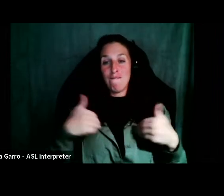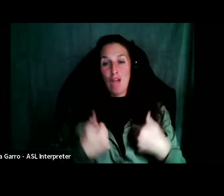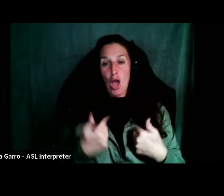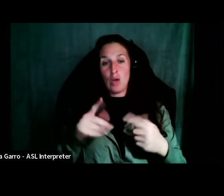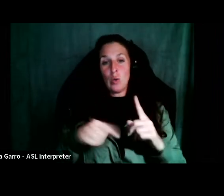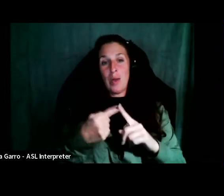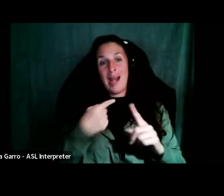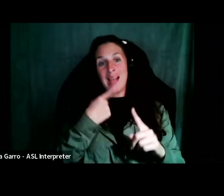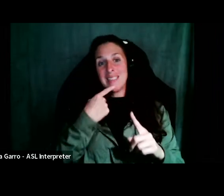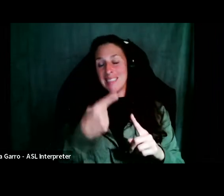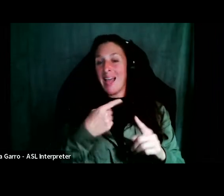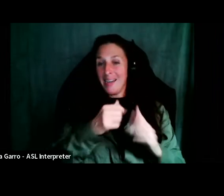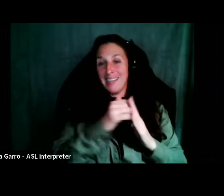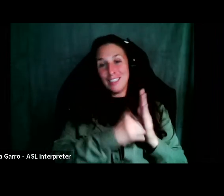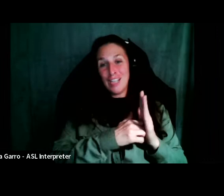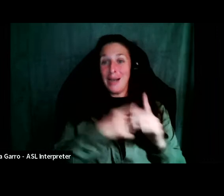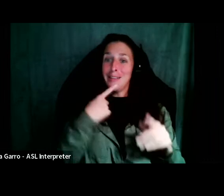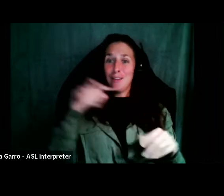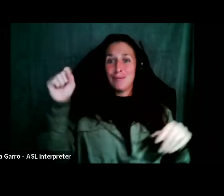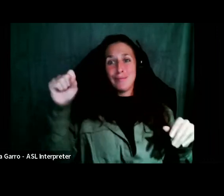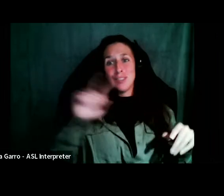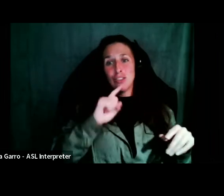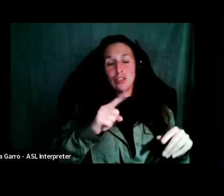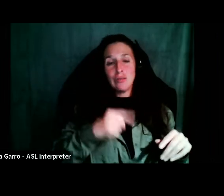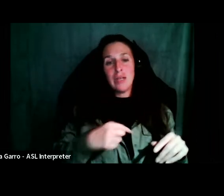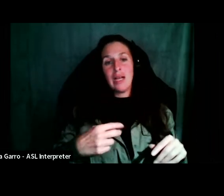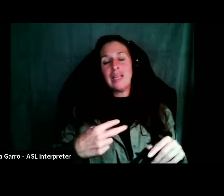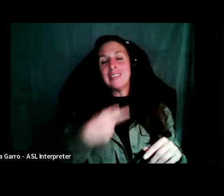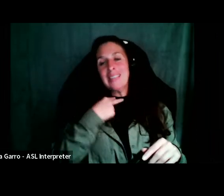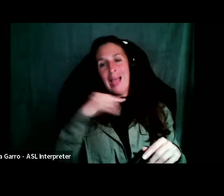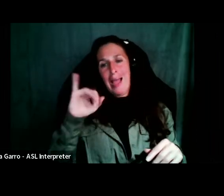and said, oh yeah, sure. I got stuck in an IEP